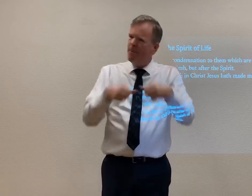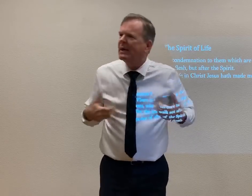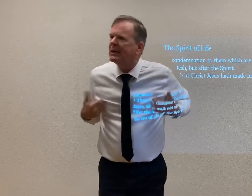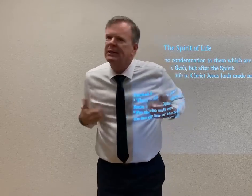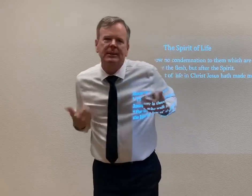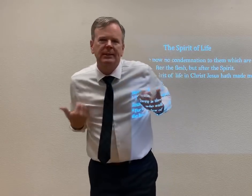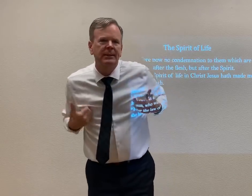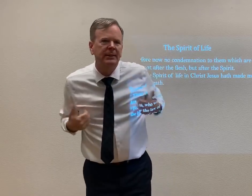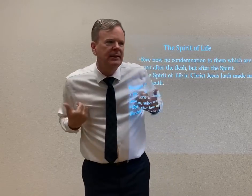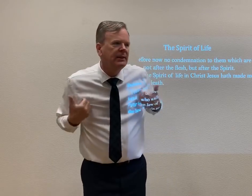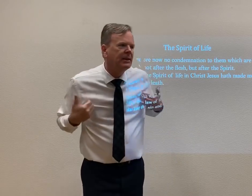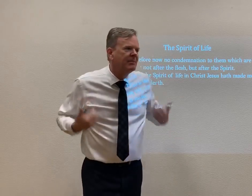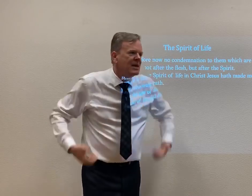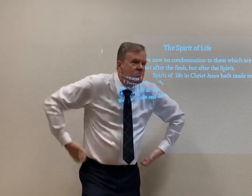So how do you capture a monkey?